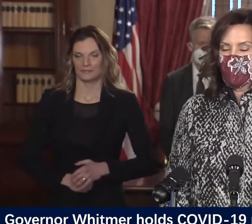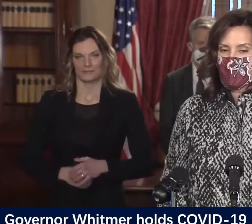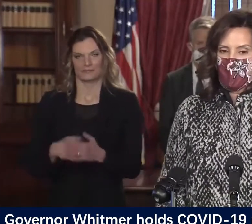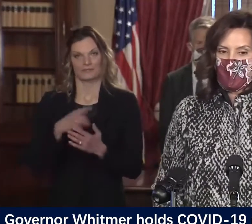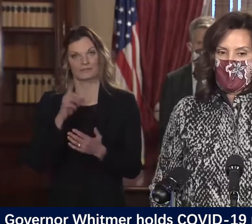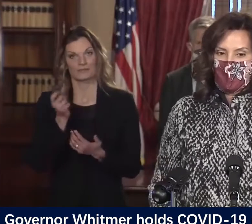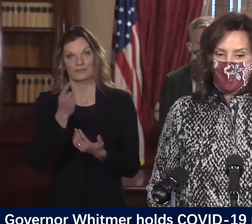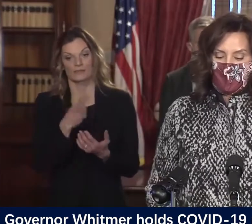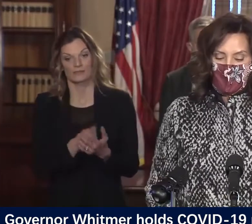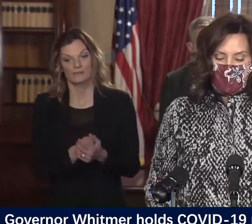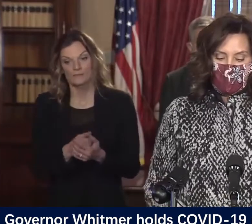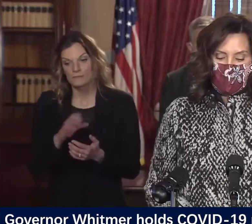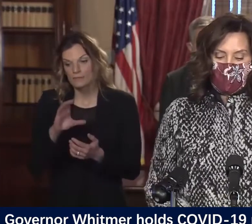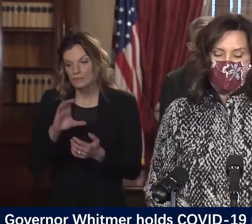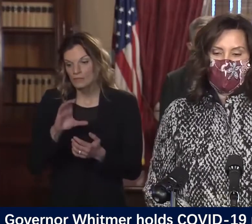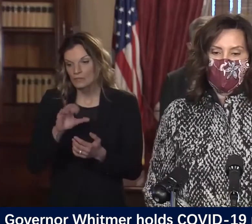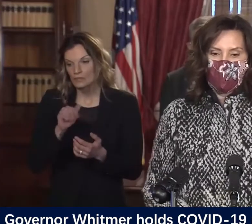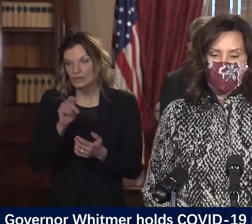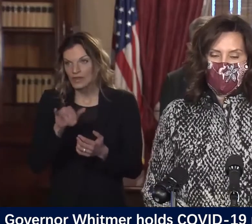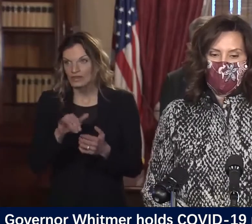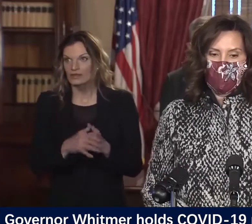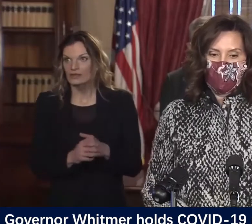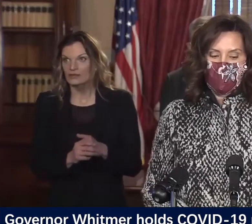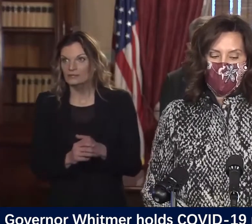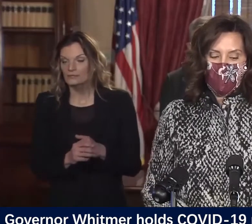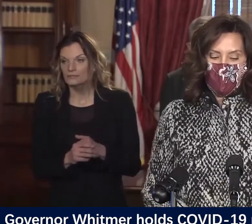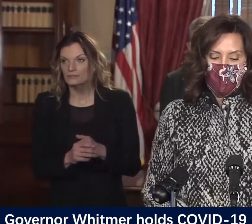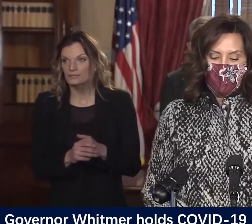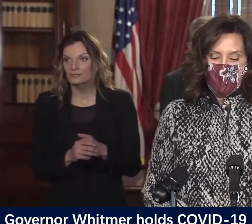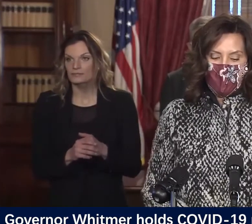New York Times.